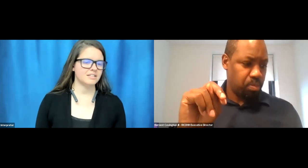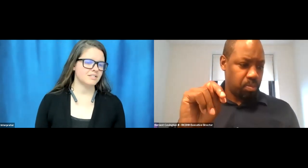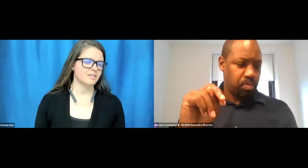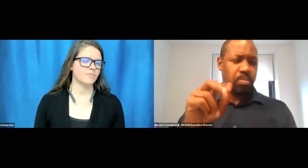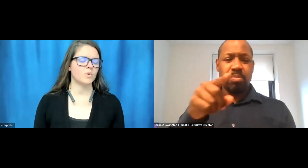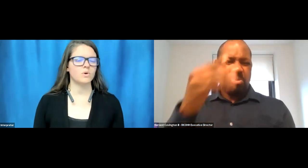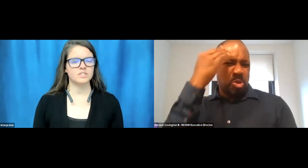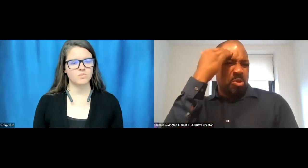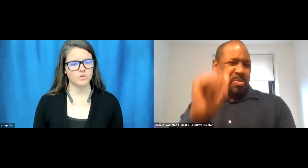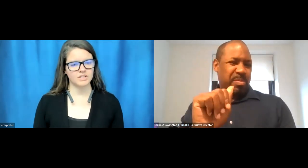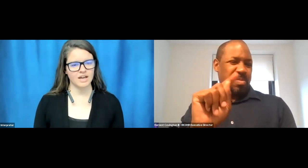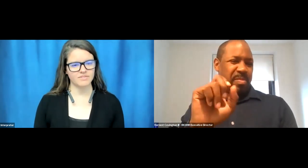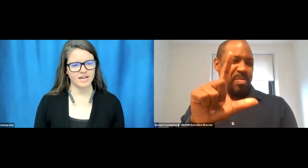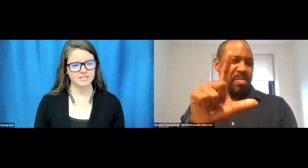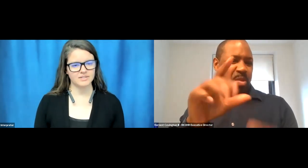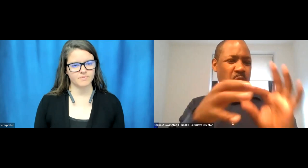Denise Corson will have that.